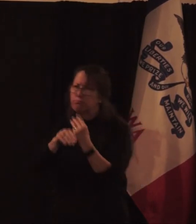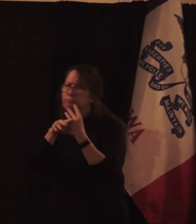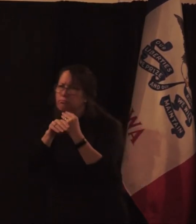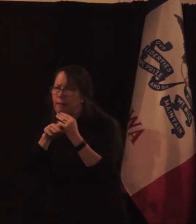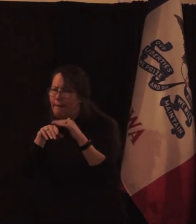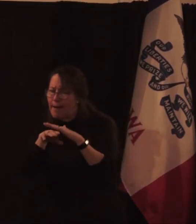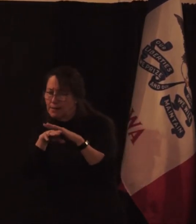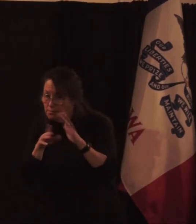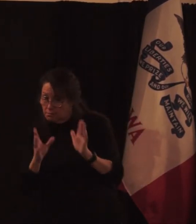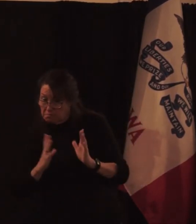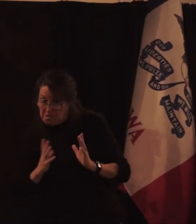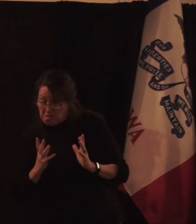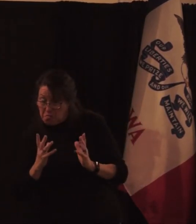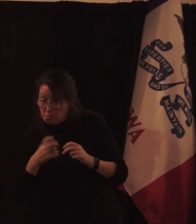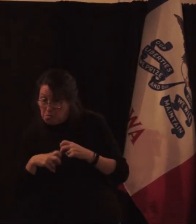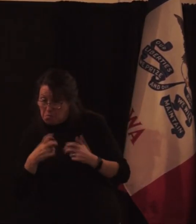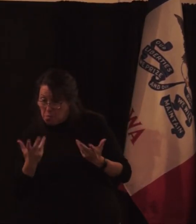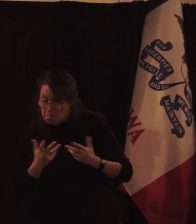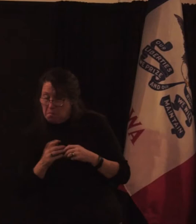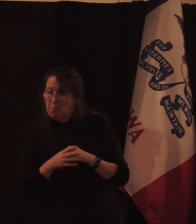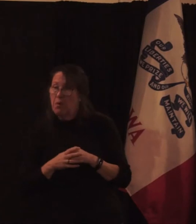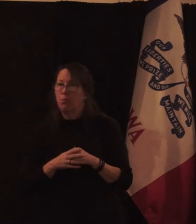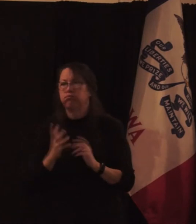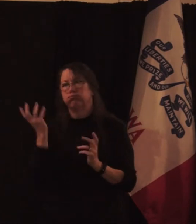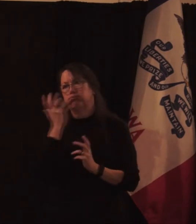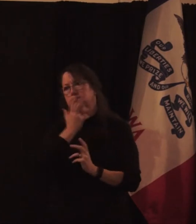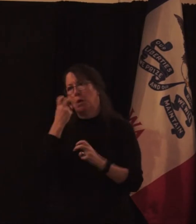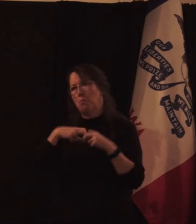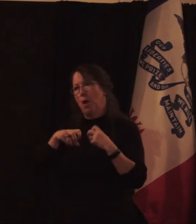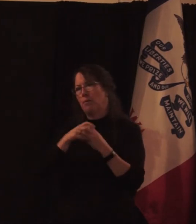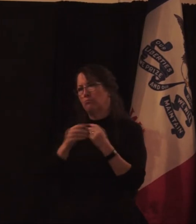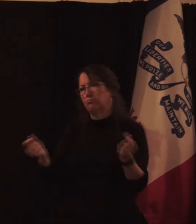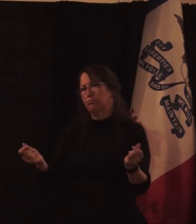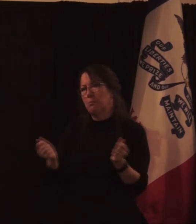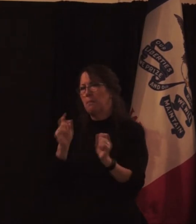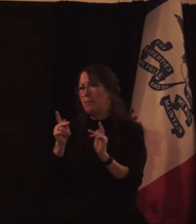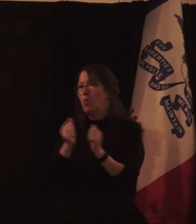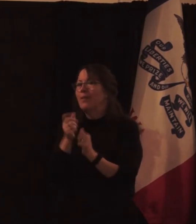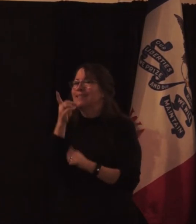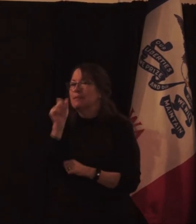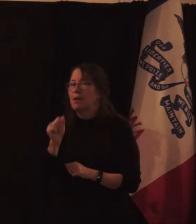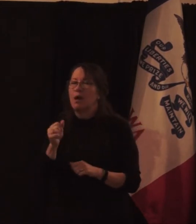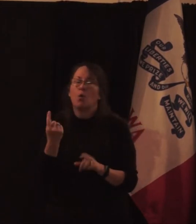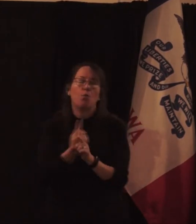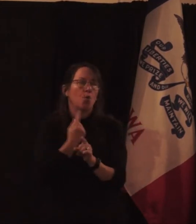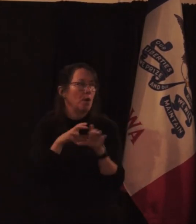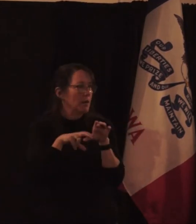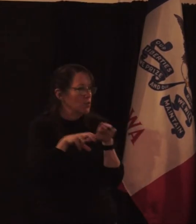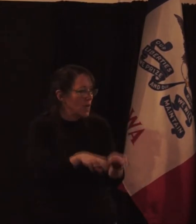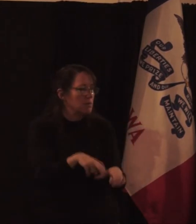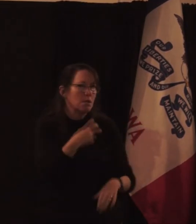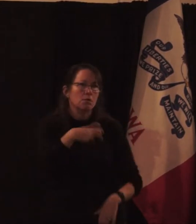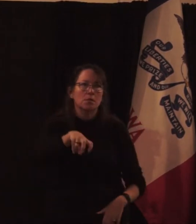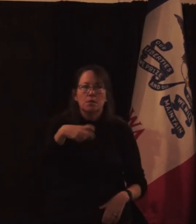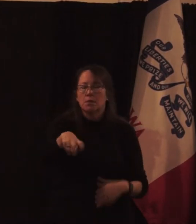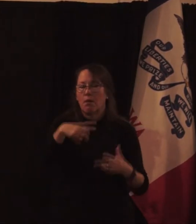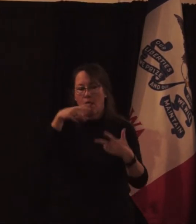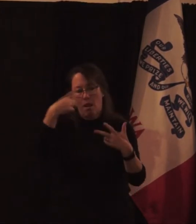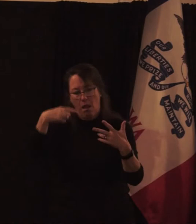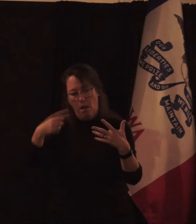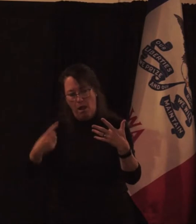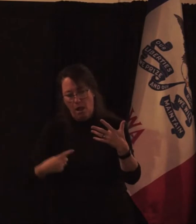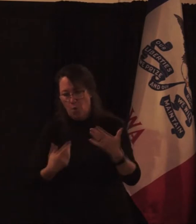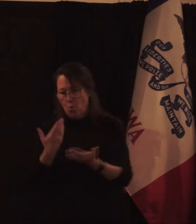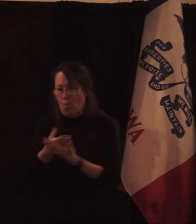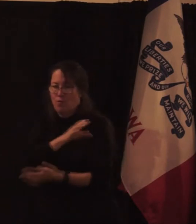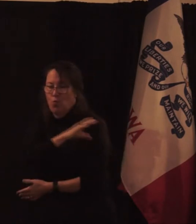have accessibility, we'd save a lot of problems for people with disabilities trying to find the right bus and the right transportation or something to go